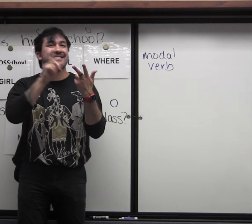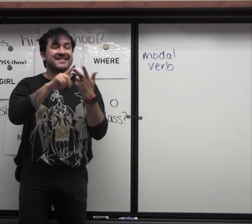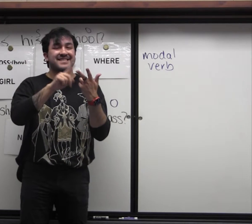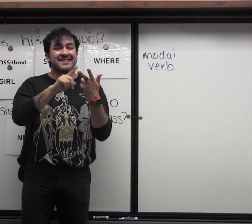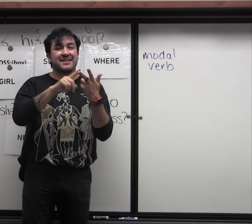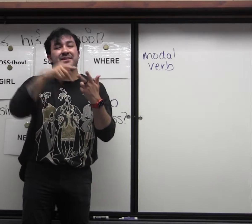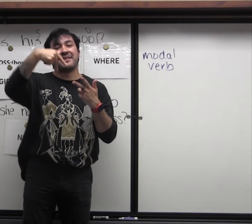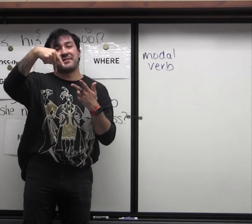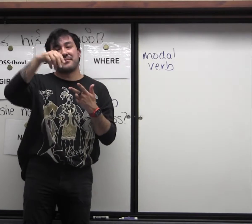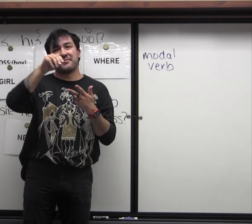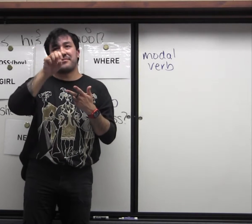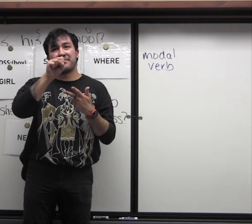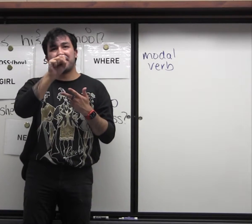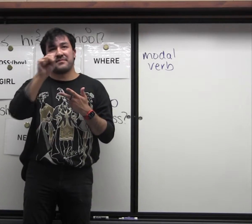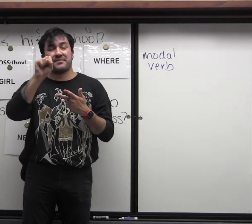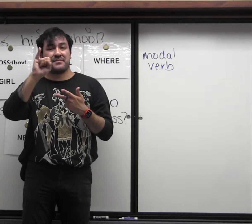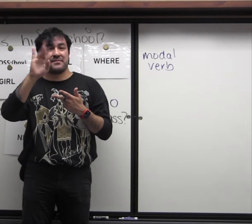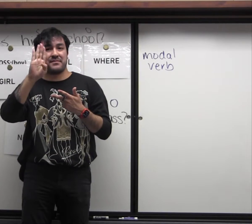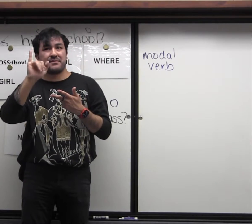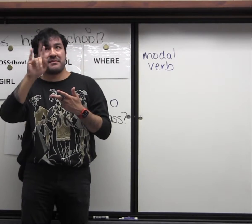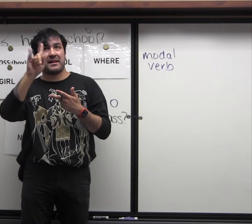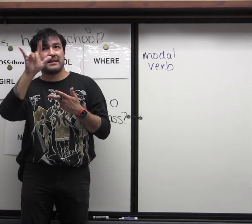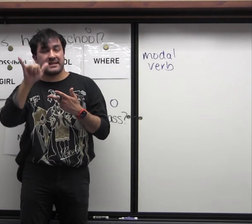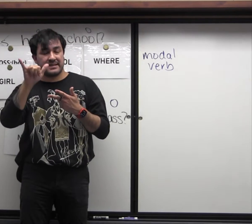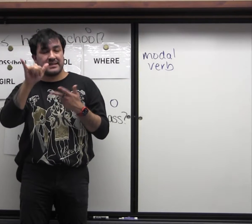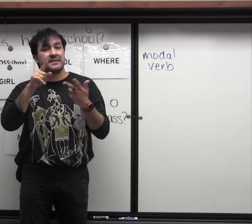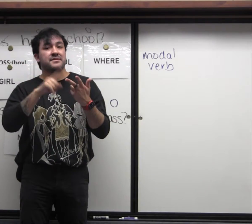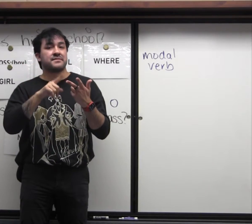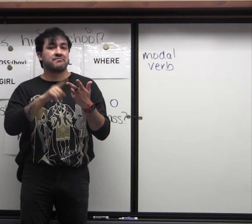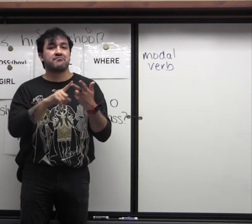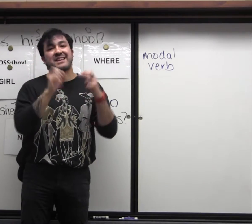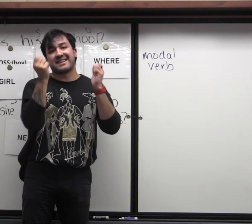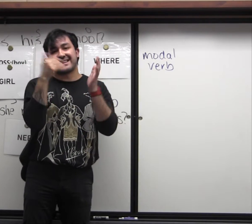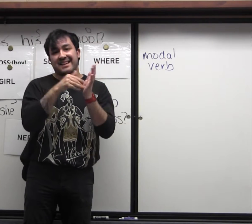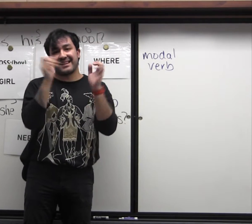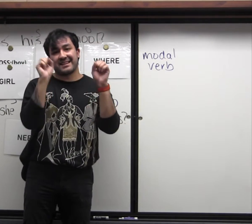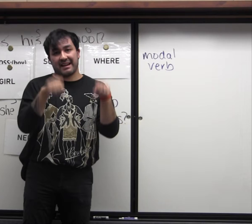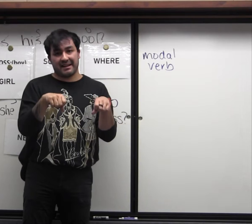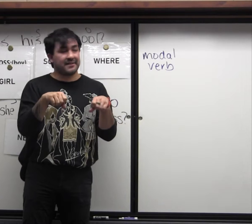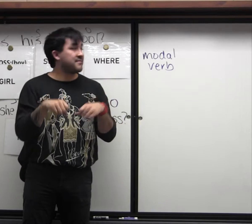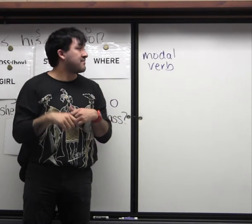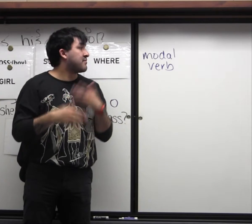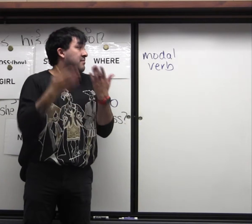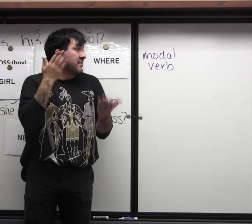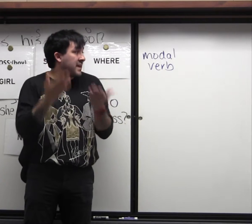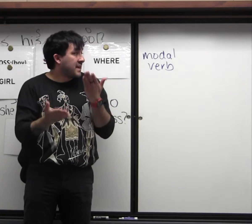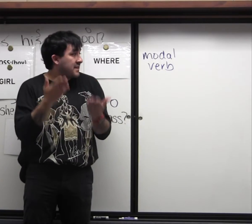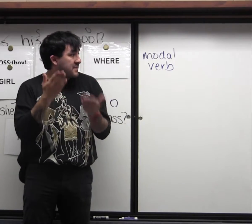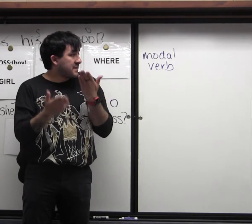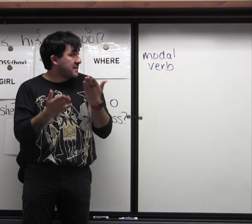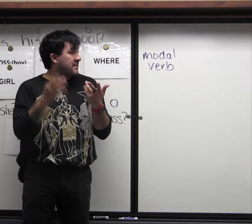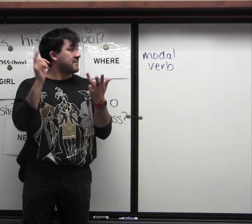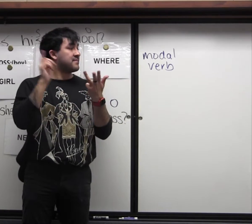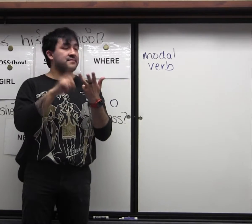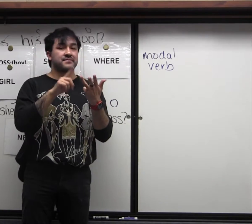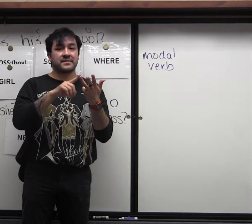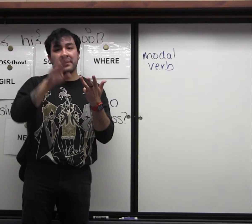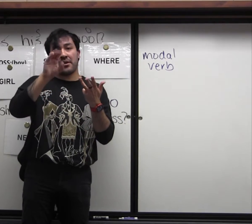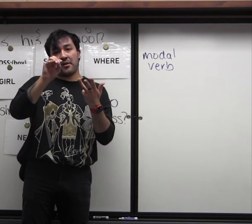right? There is possibility, and that's a can or maybe.